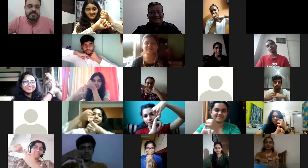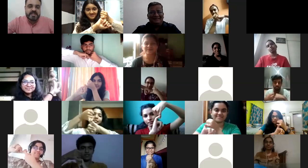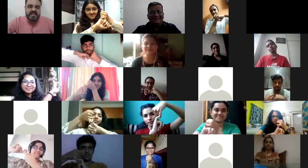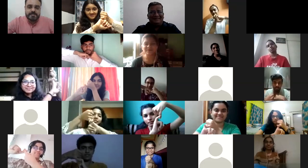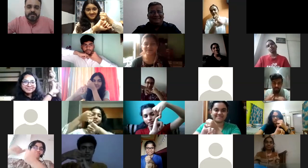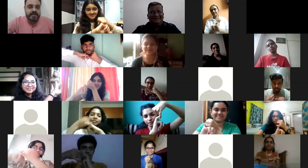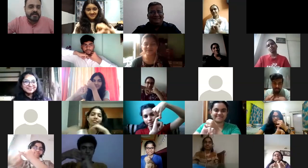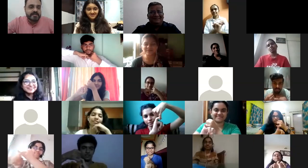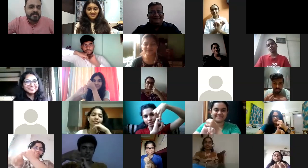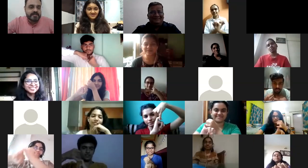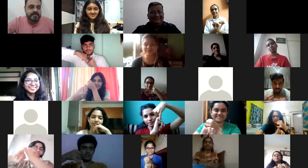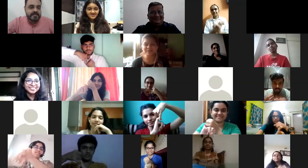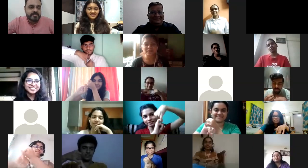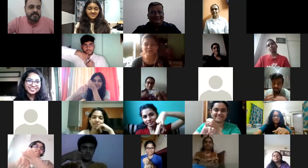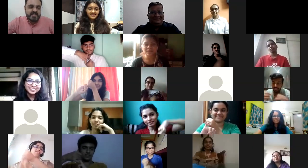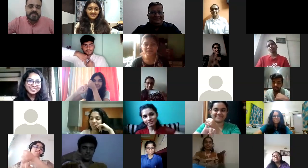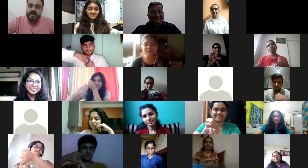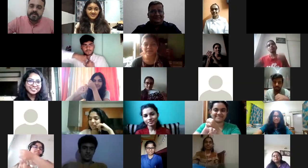Logically perfect. Then Sunday.